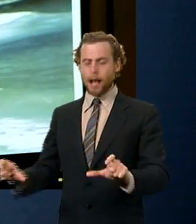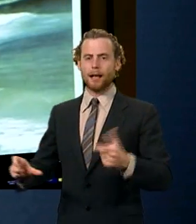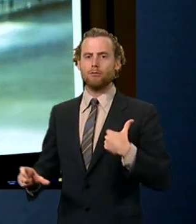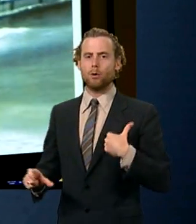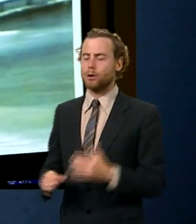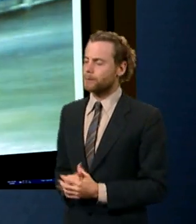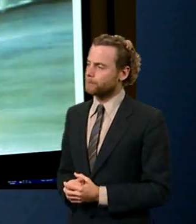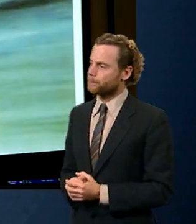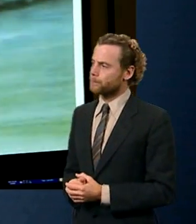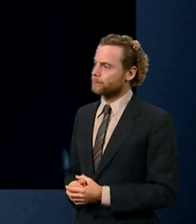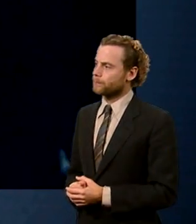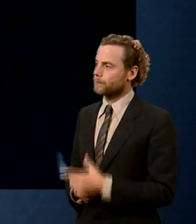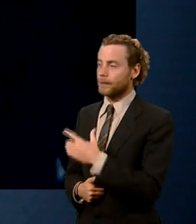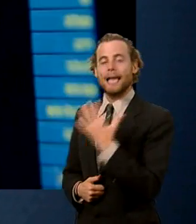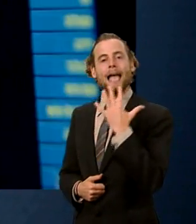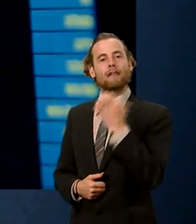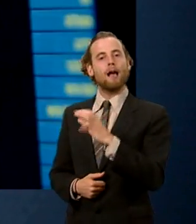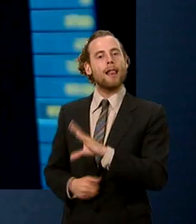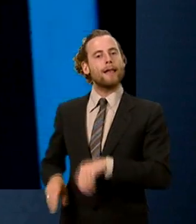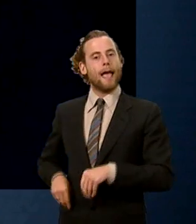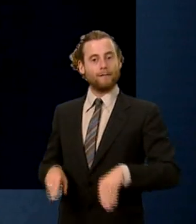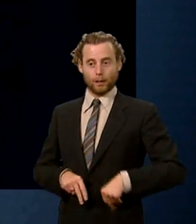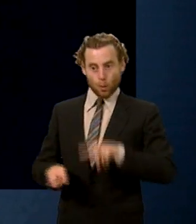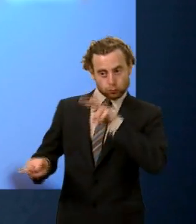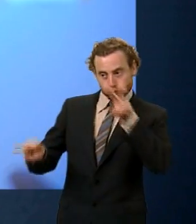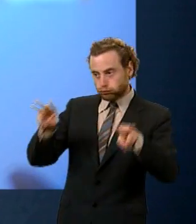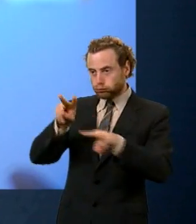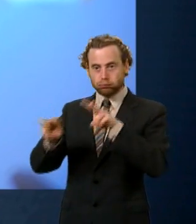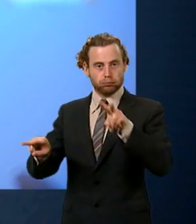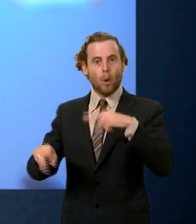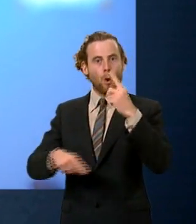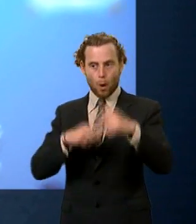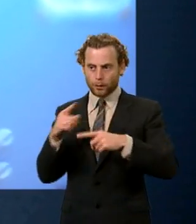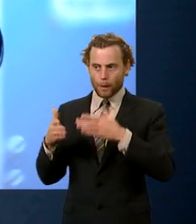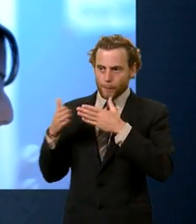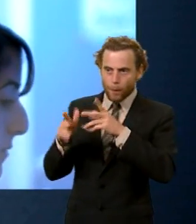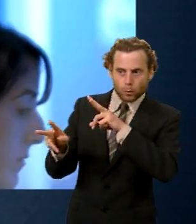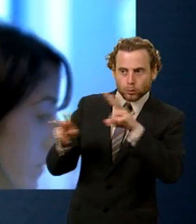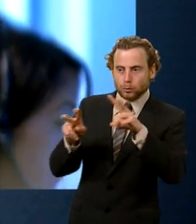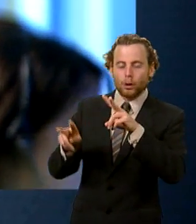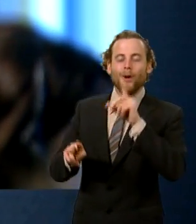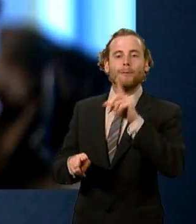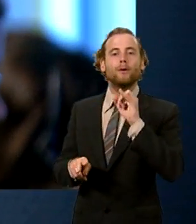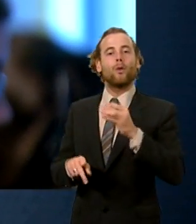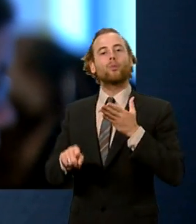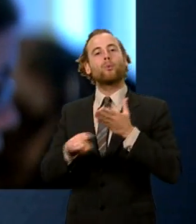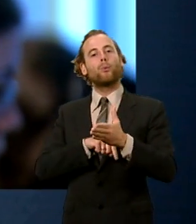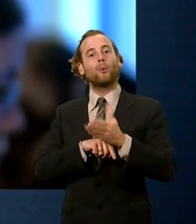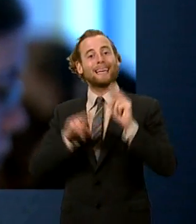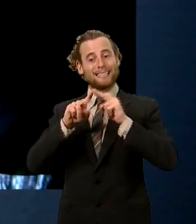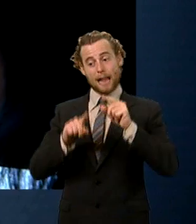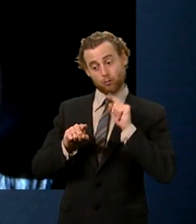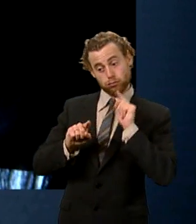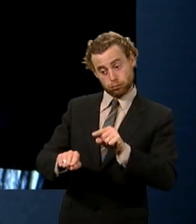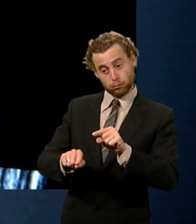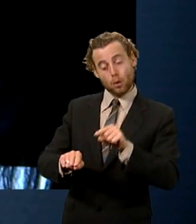The Israeli Navy is watching the coast round the clock. In response to the international pressure, Israel said it would ease the